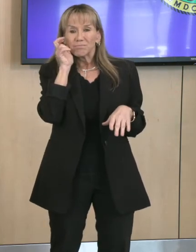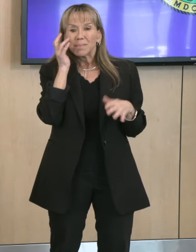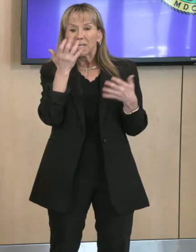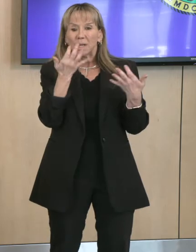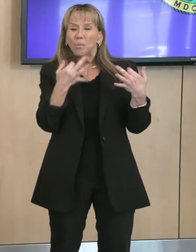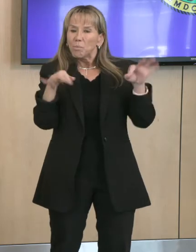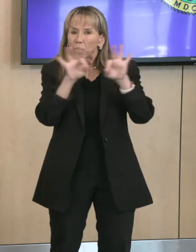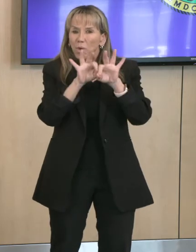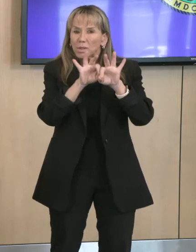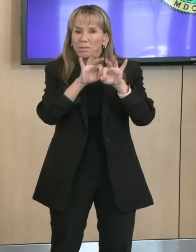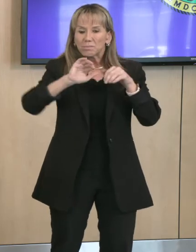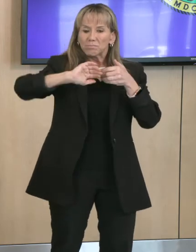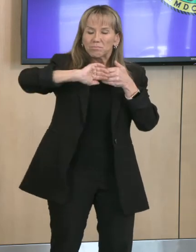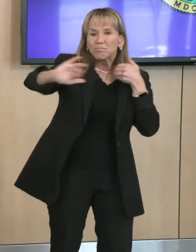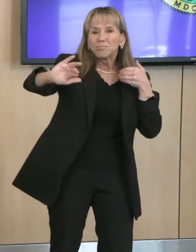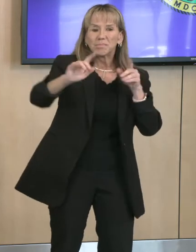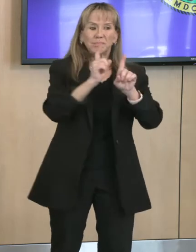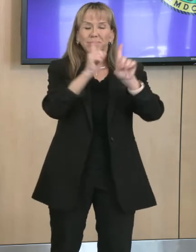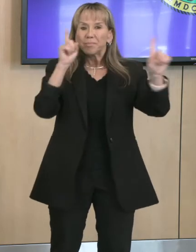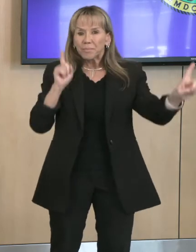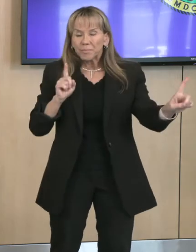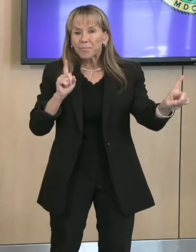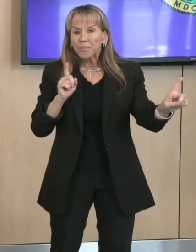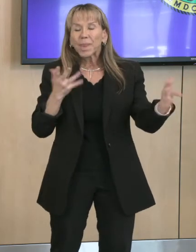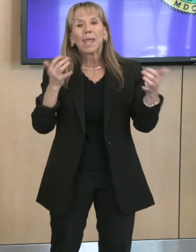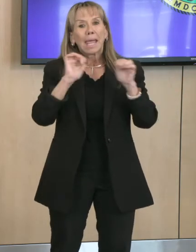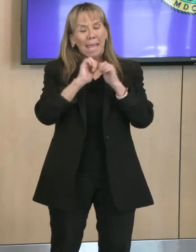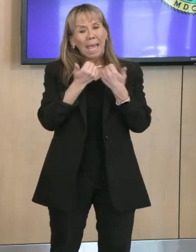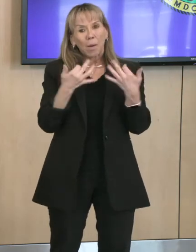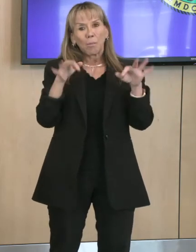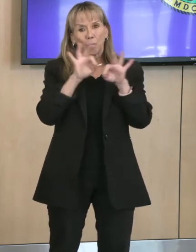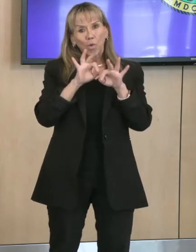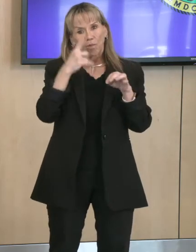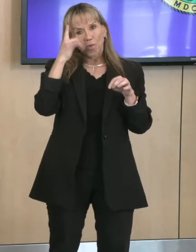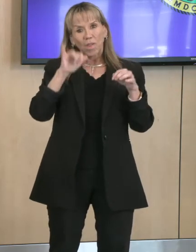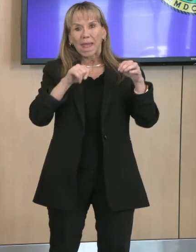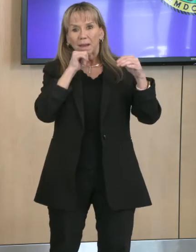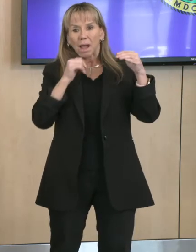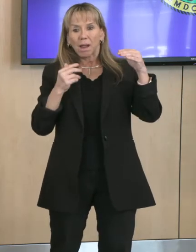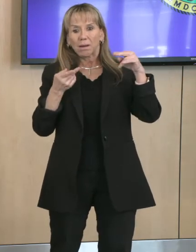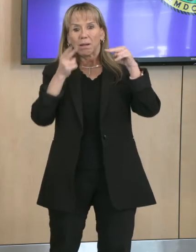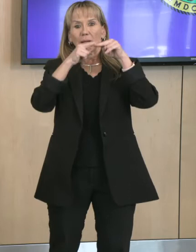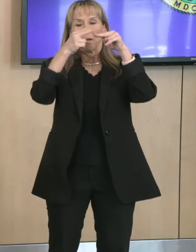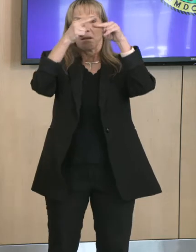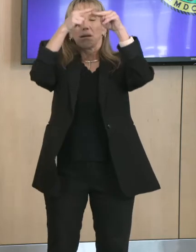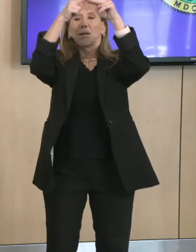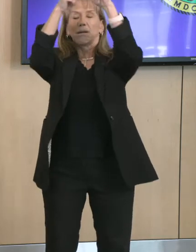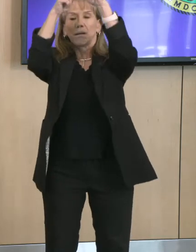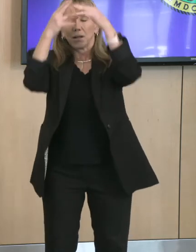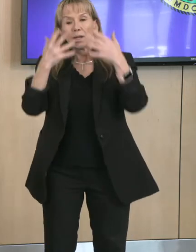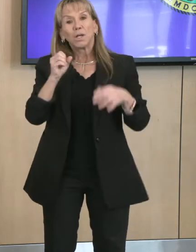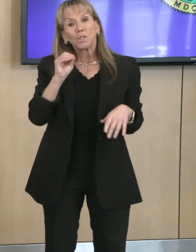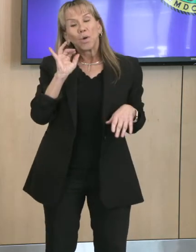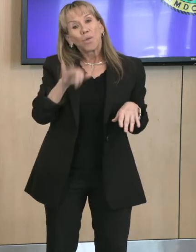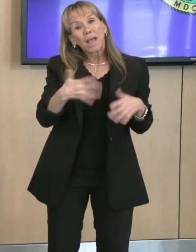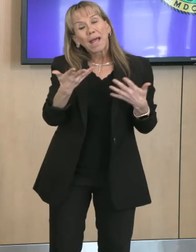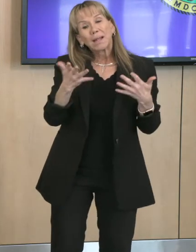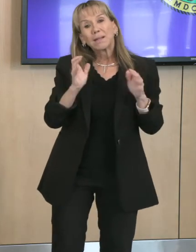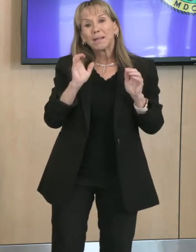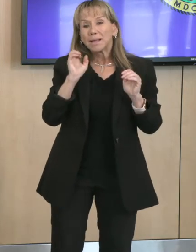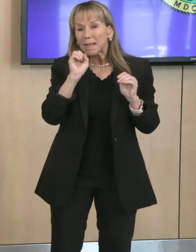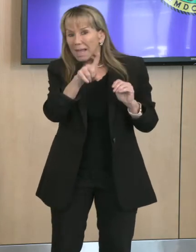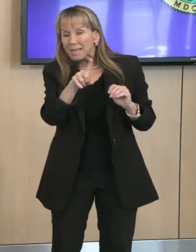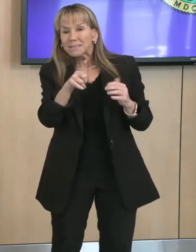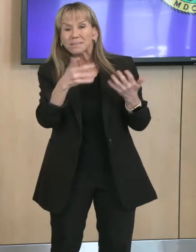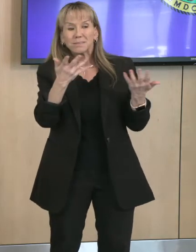social distancing and how important that is to flatten the curve. This call for social distancing is really